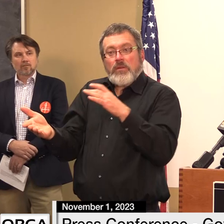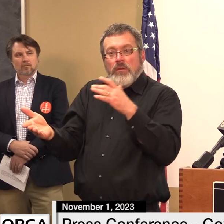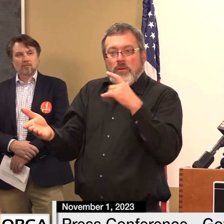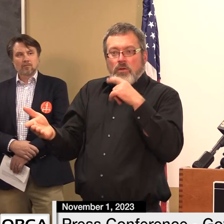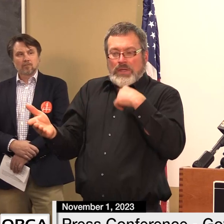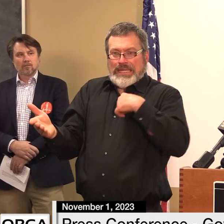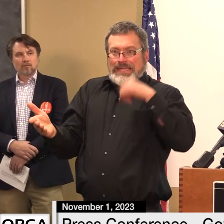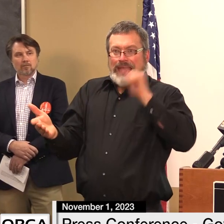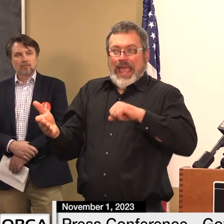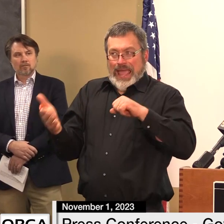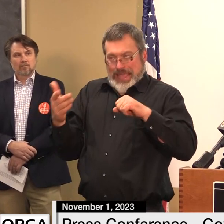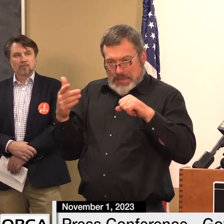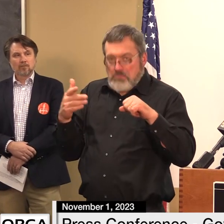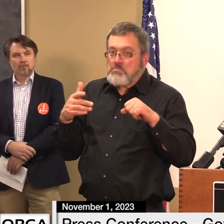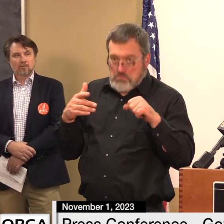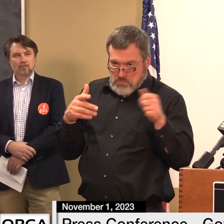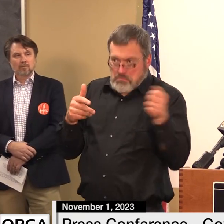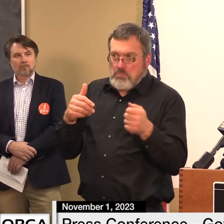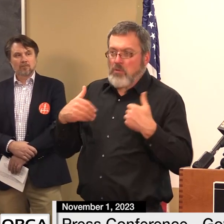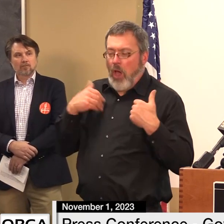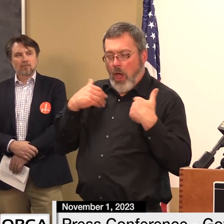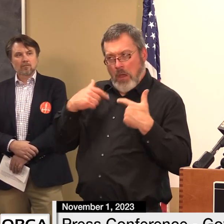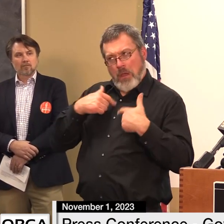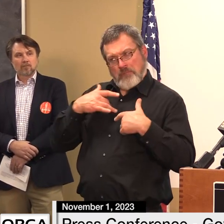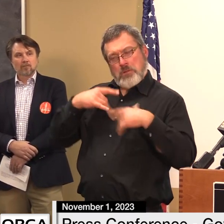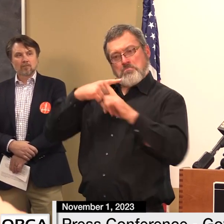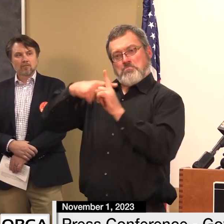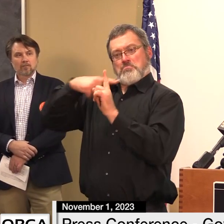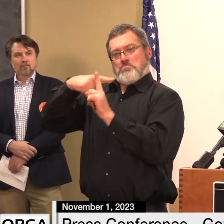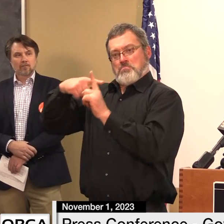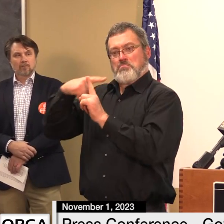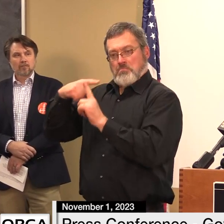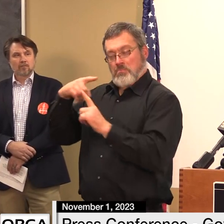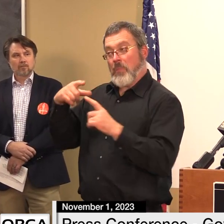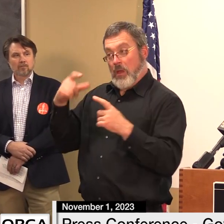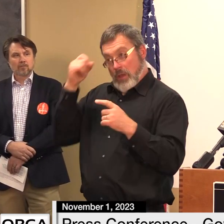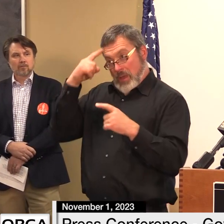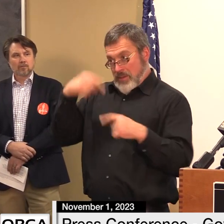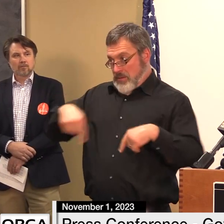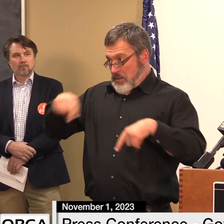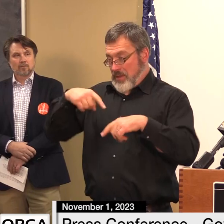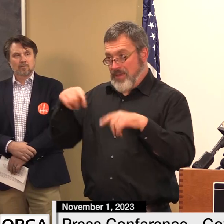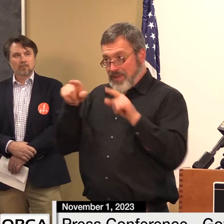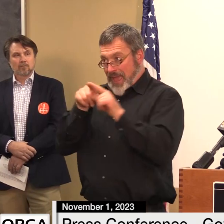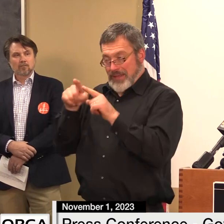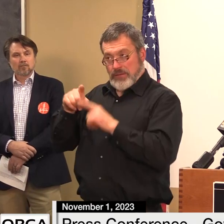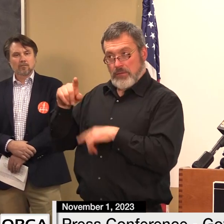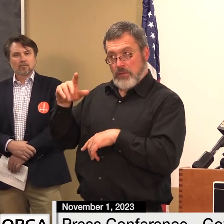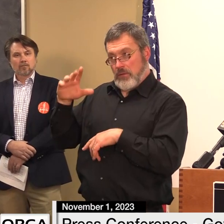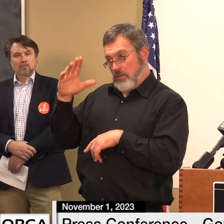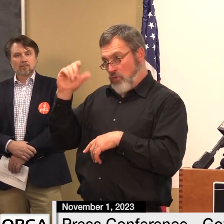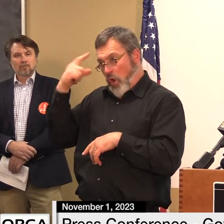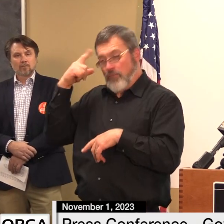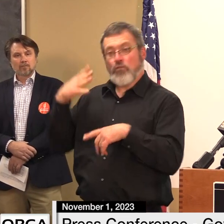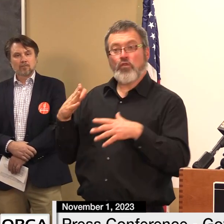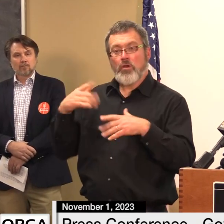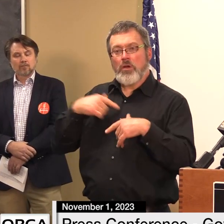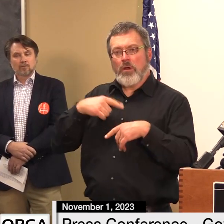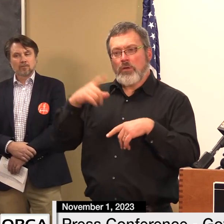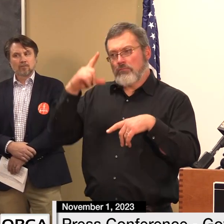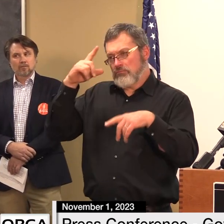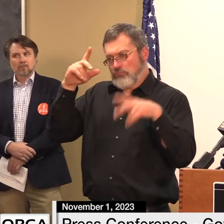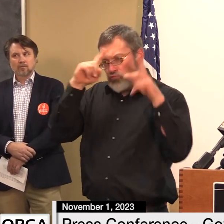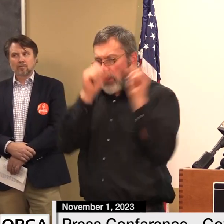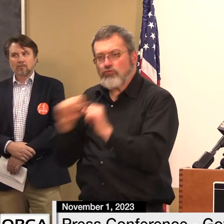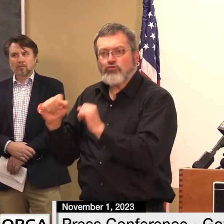I think there is a strategy in place. But we all, again, have to work together in order to make all the pieces